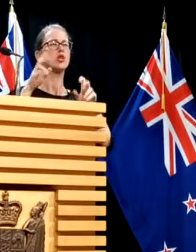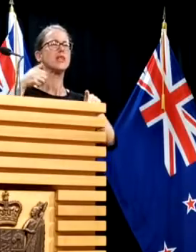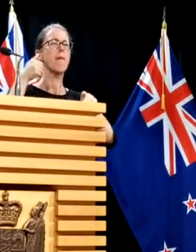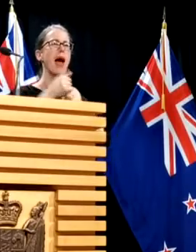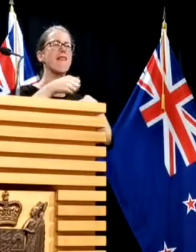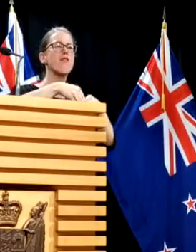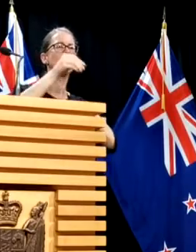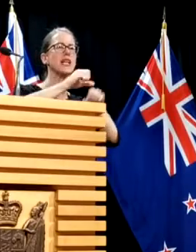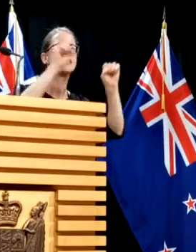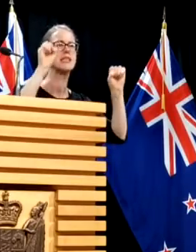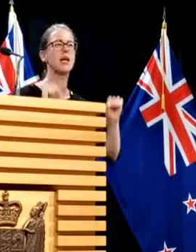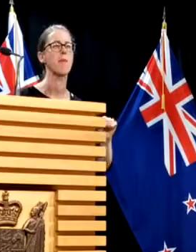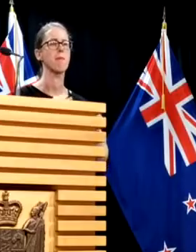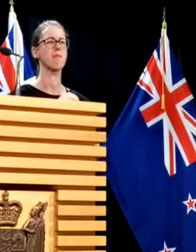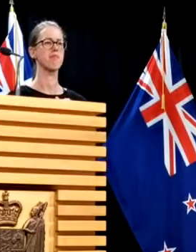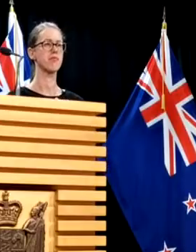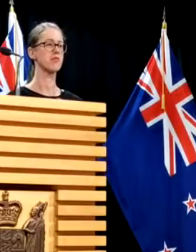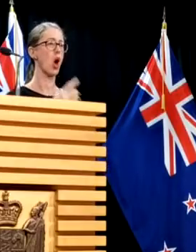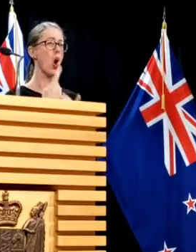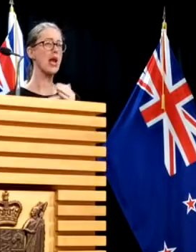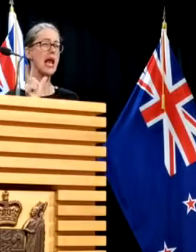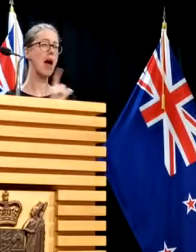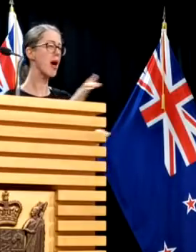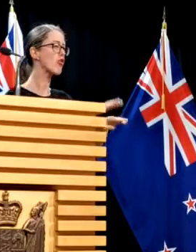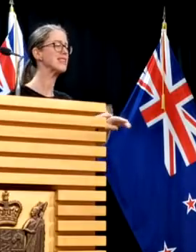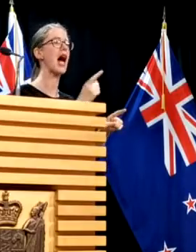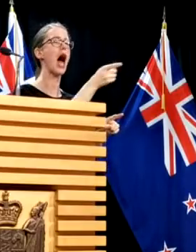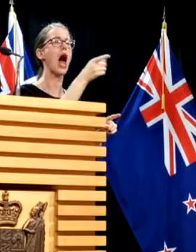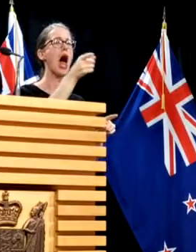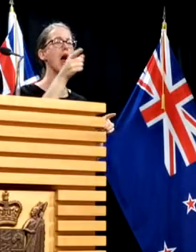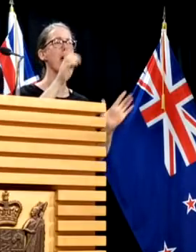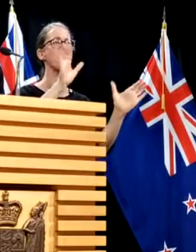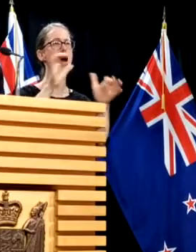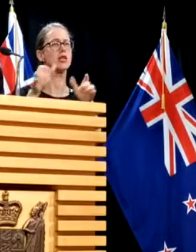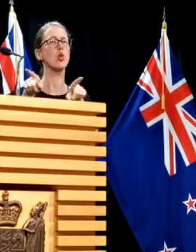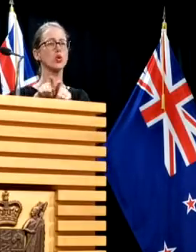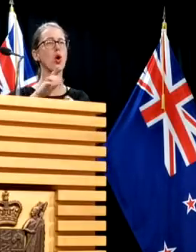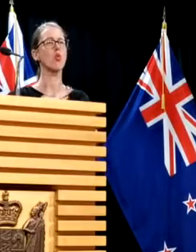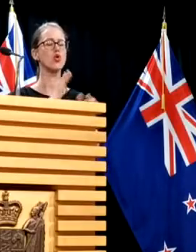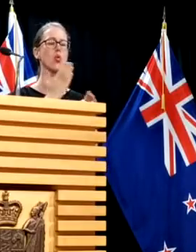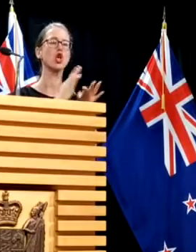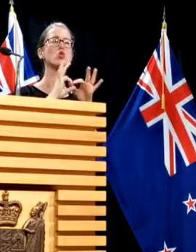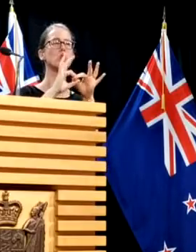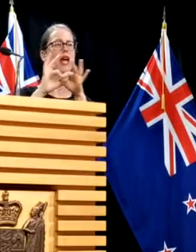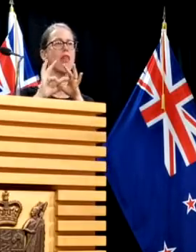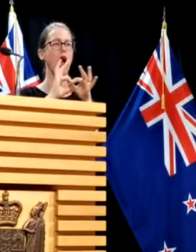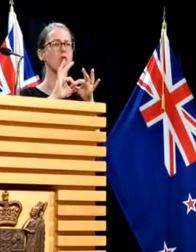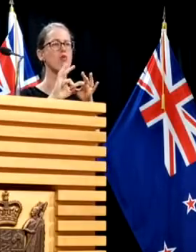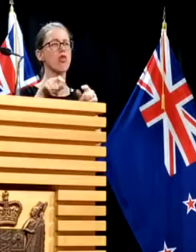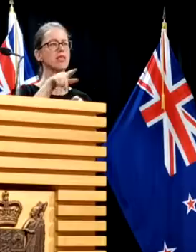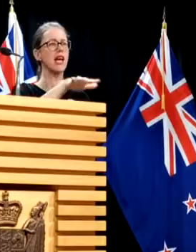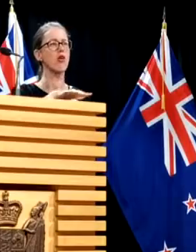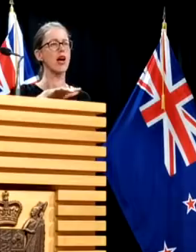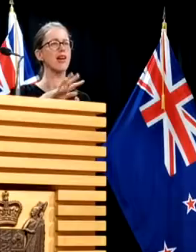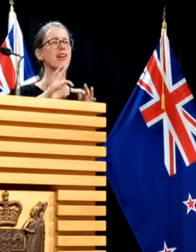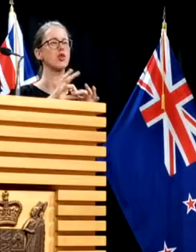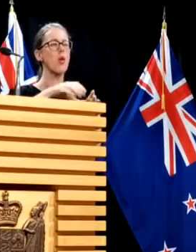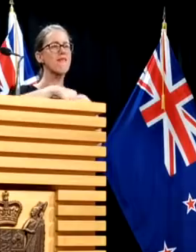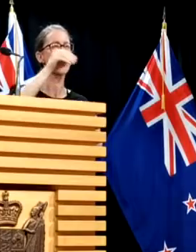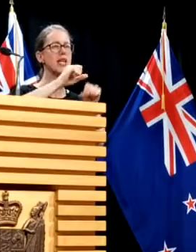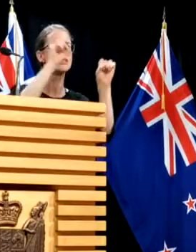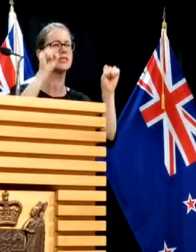Now, that will not be specific solely to the Labour Party and the Greens. We intend to work with opposition parties on that area